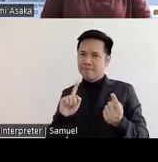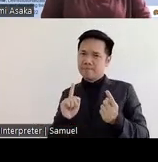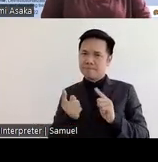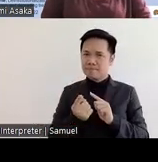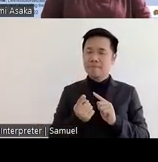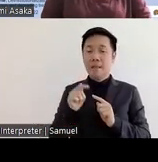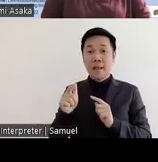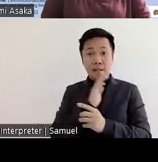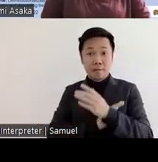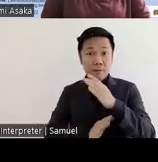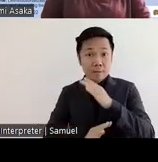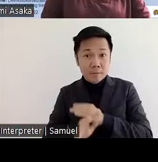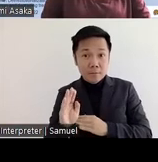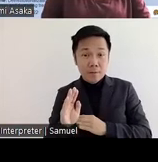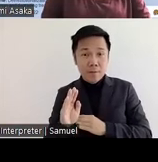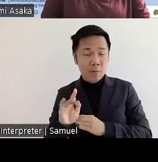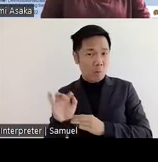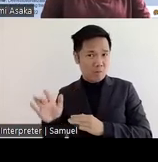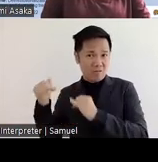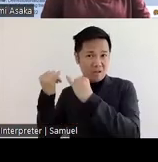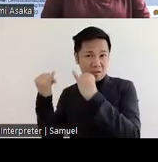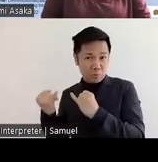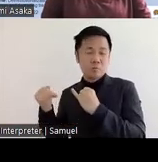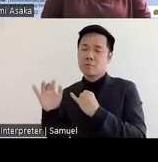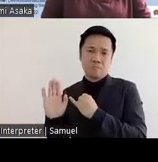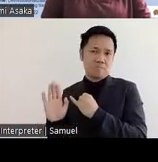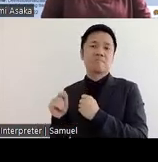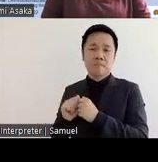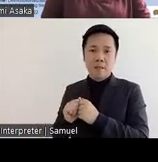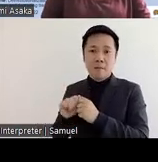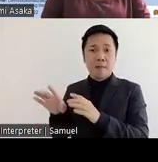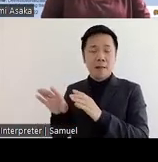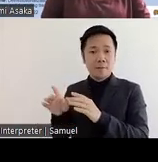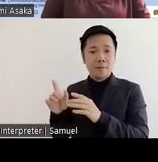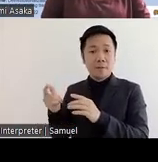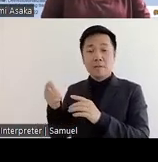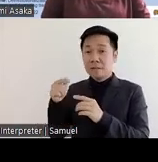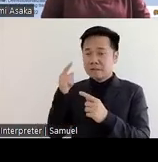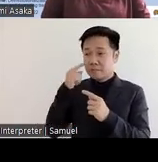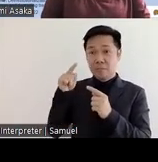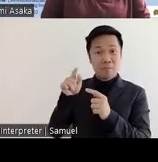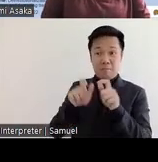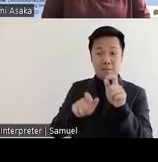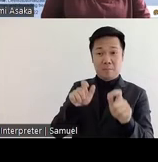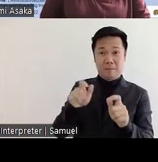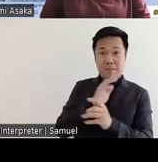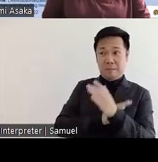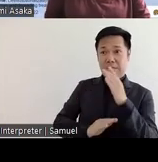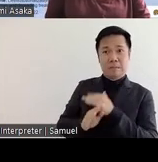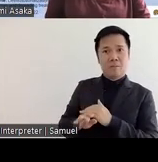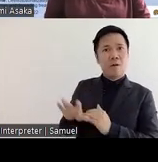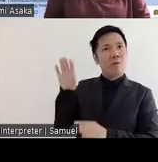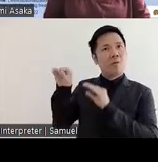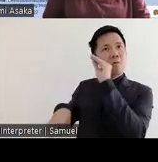people with disabilities in institutions, especially with people with significant impairments. And the movements